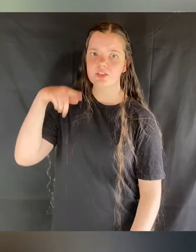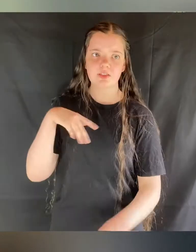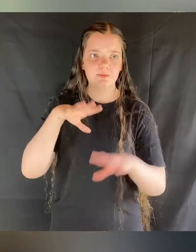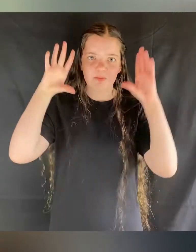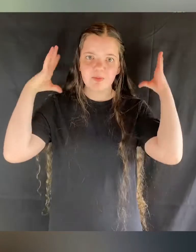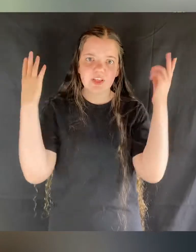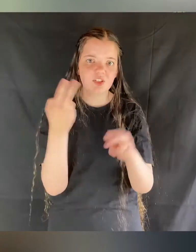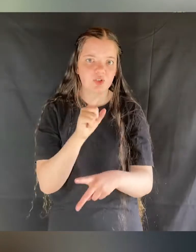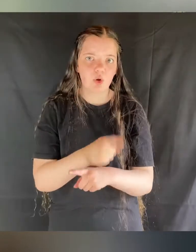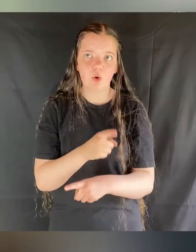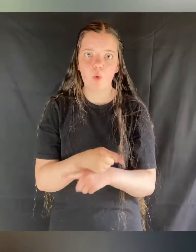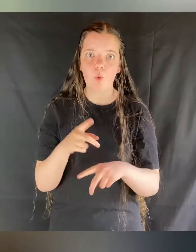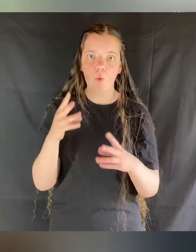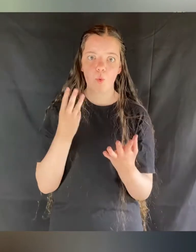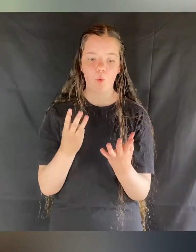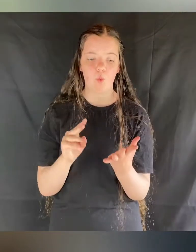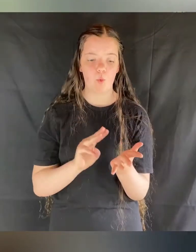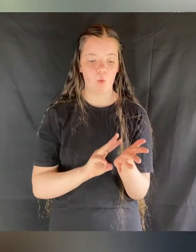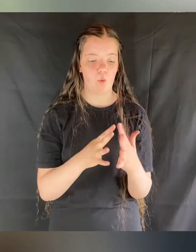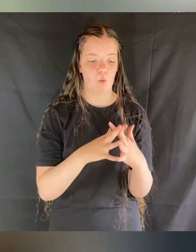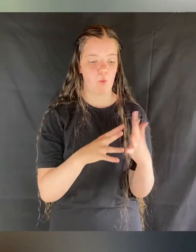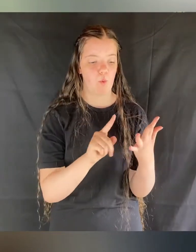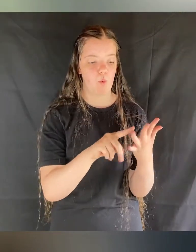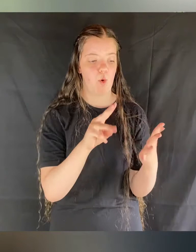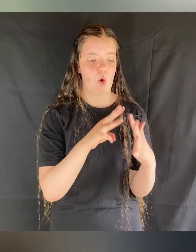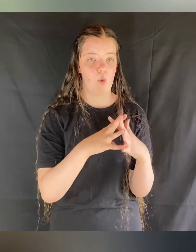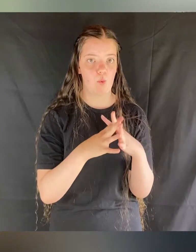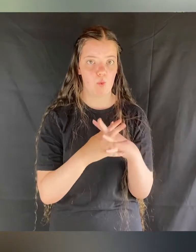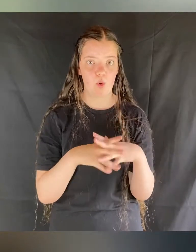talk, "Whoa.